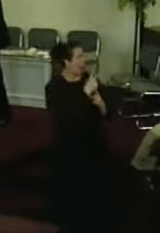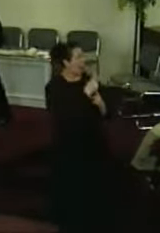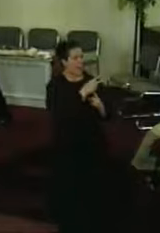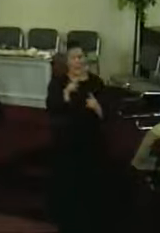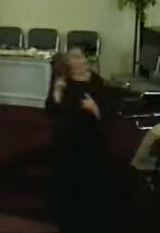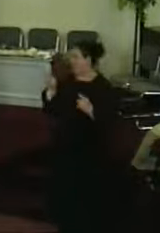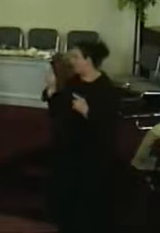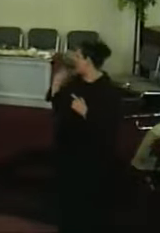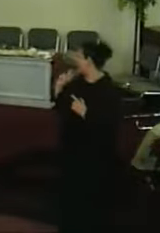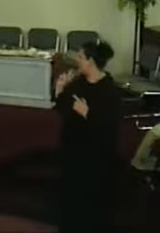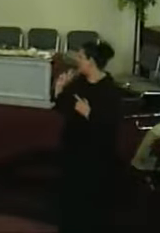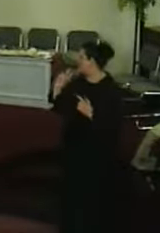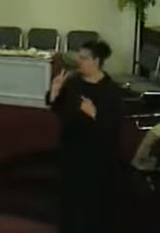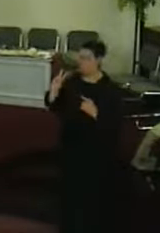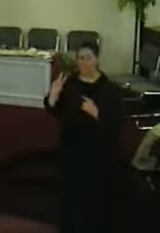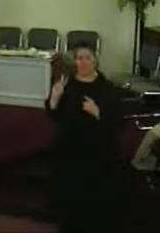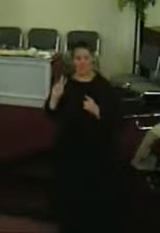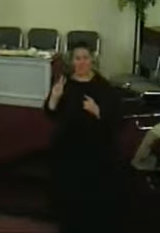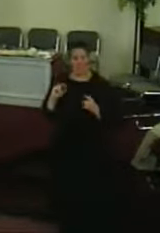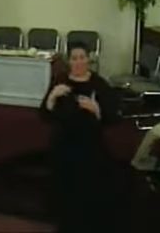They got down to the sea,